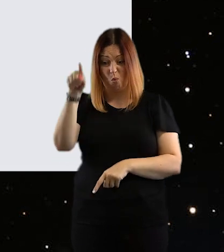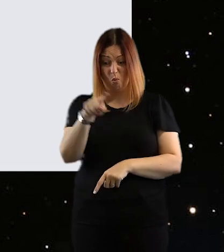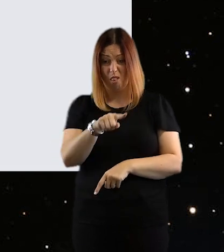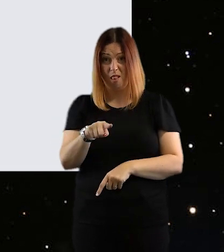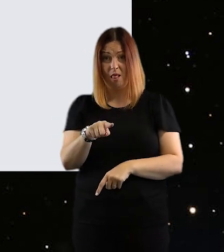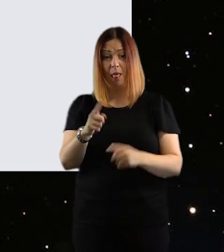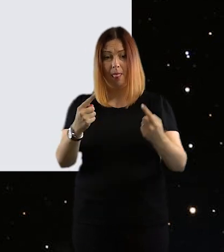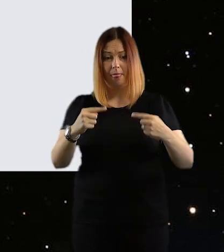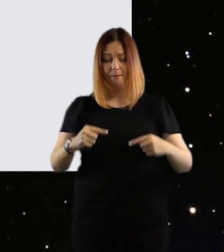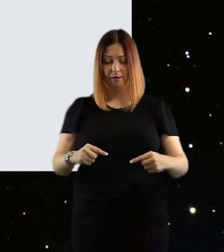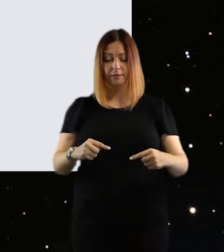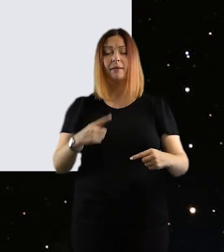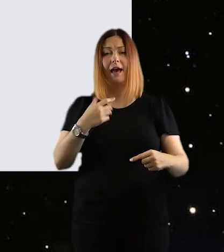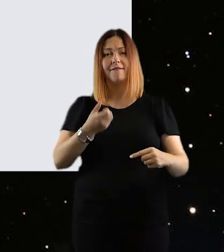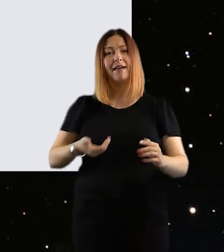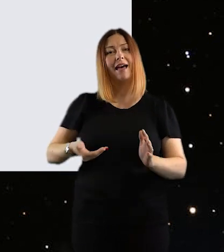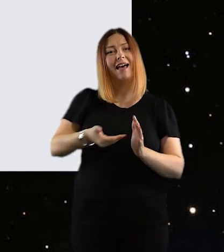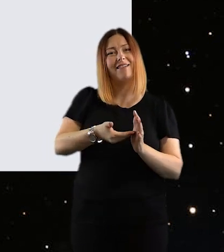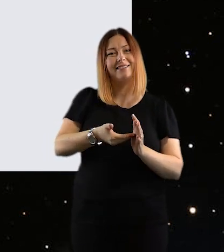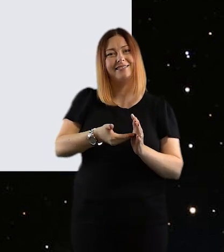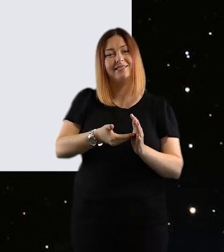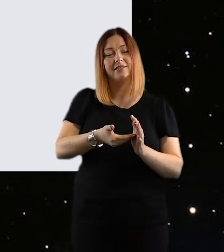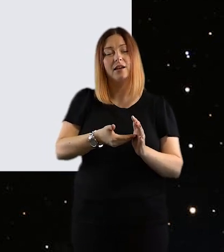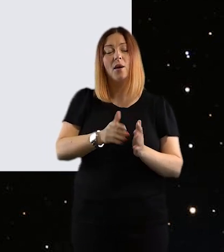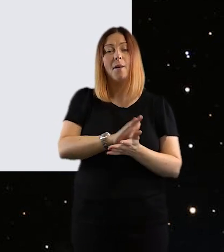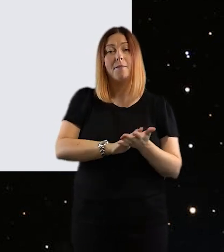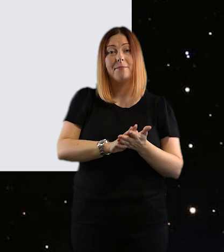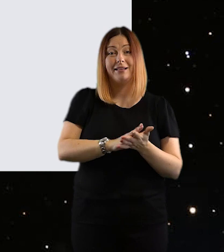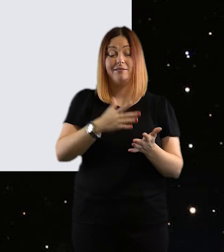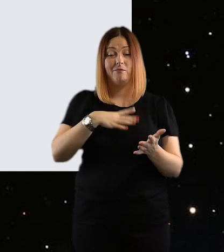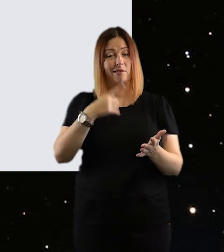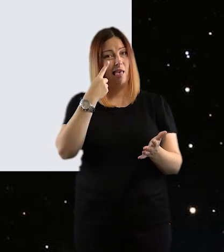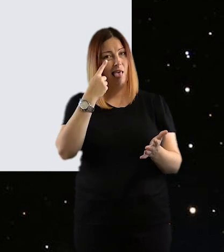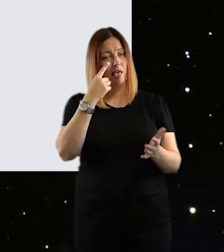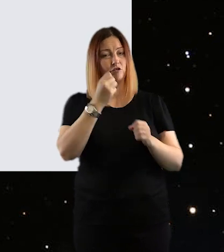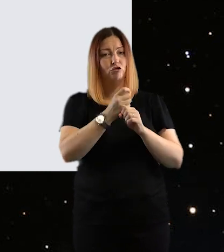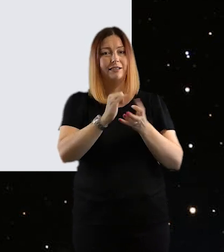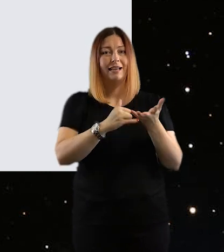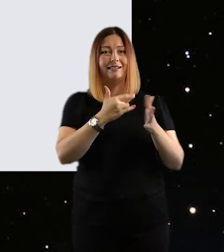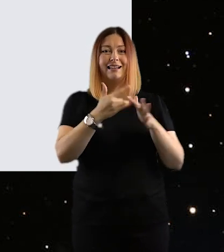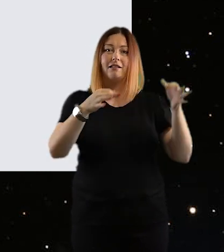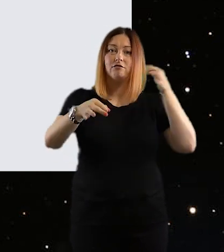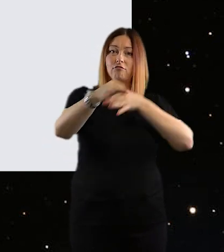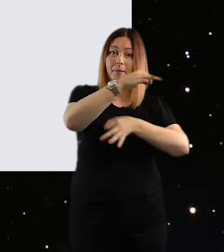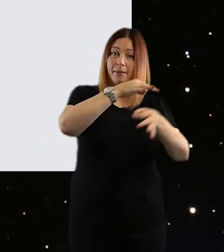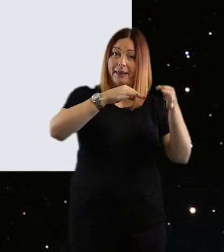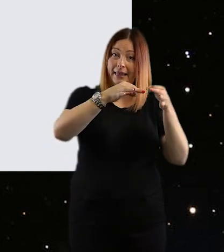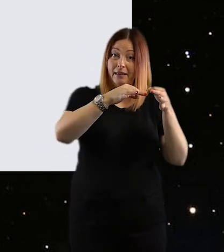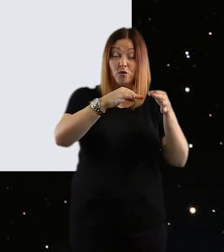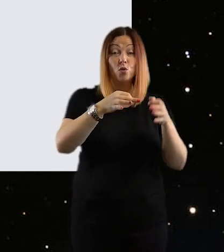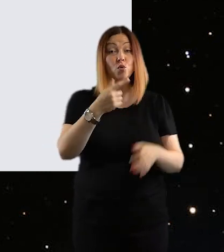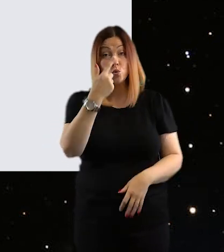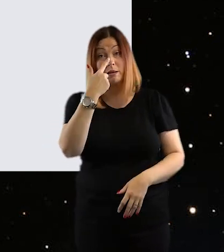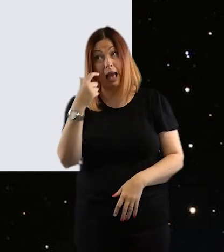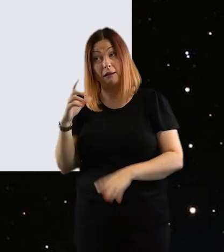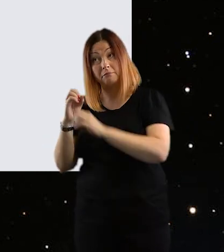more advanced options. Now we're going to focus on the GCSE astronomy option. It allows us to observe all of the above, but it allows